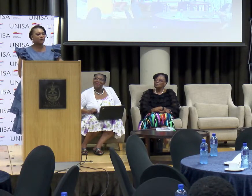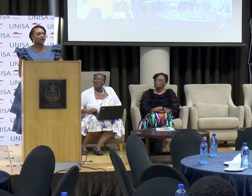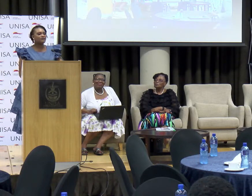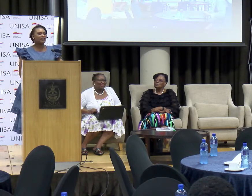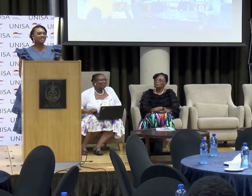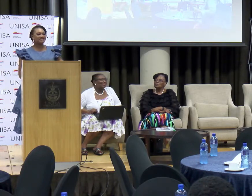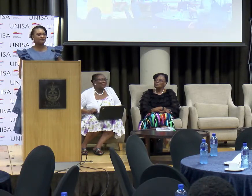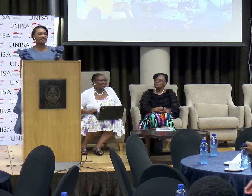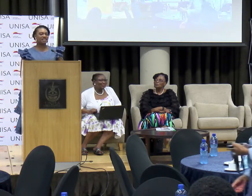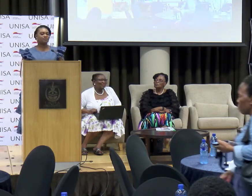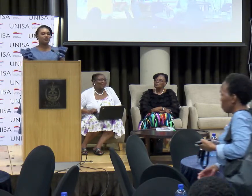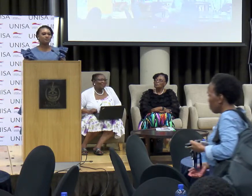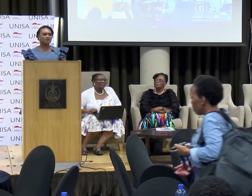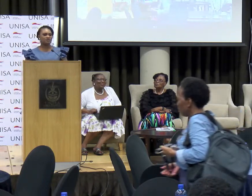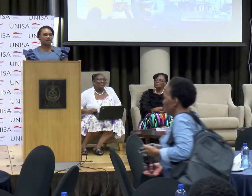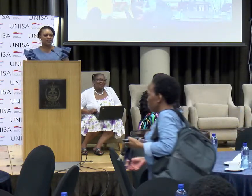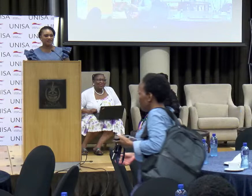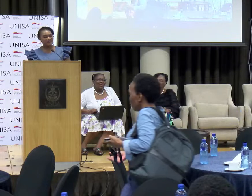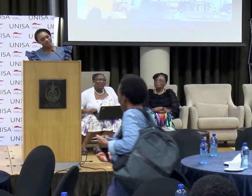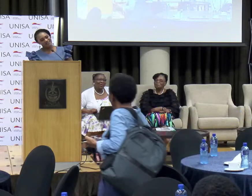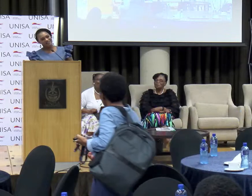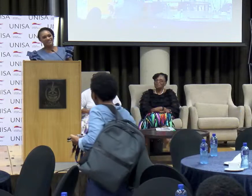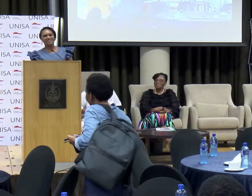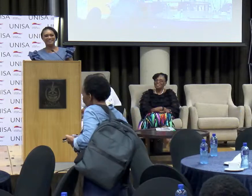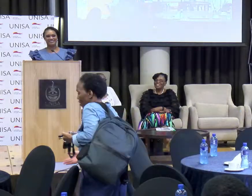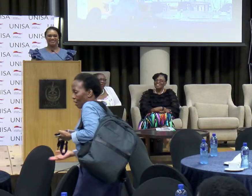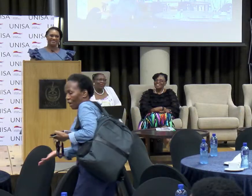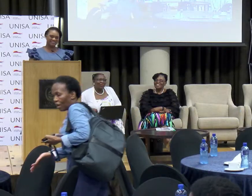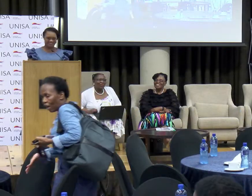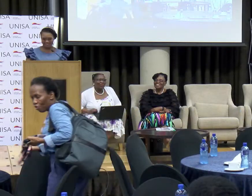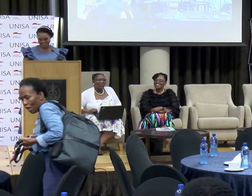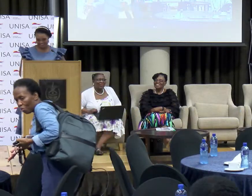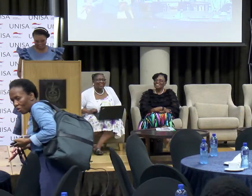majwa poloko kaofela di sa matsana po le motlhomela.